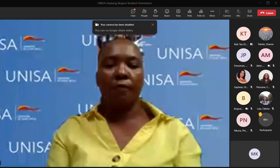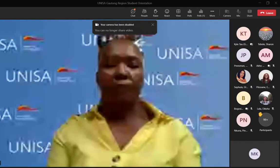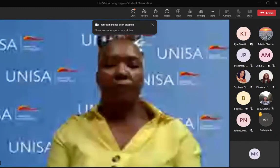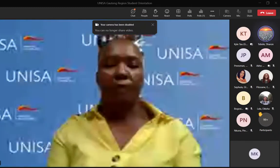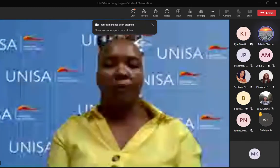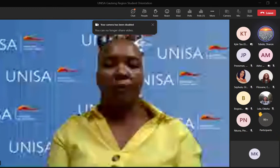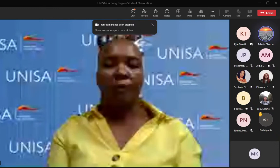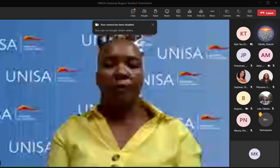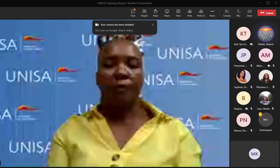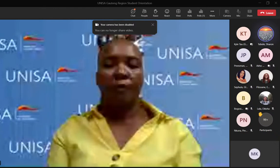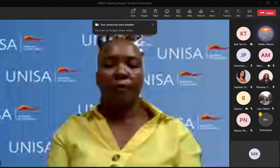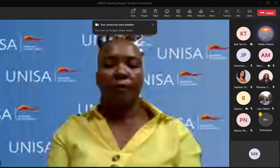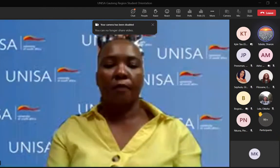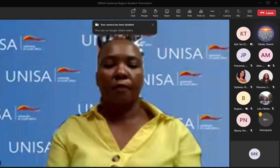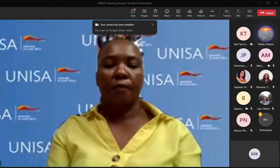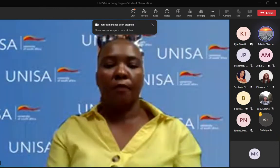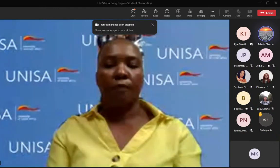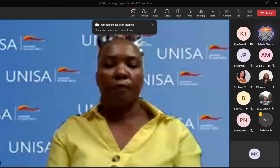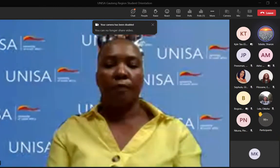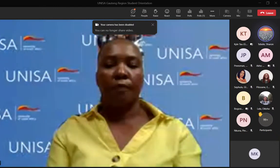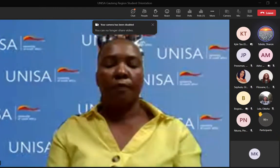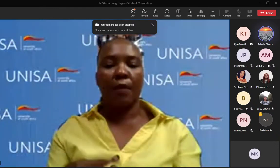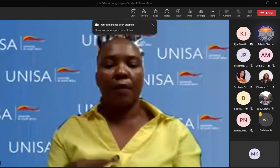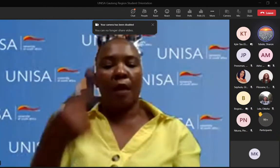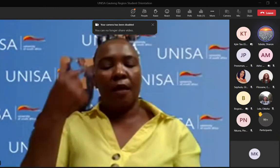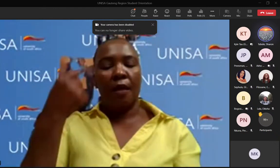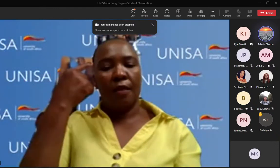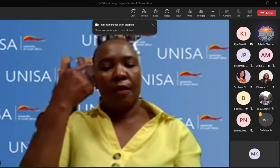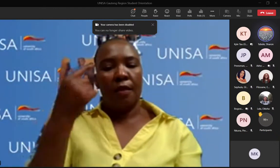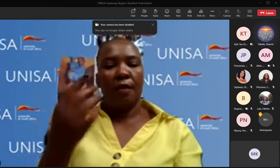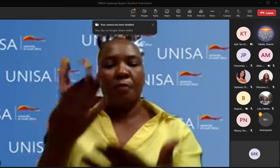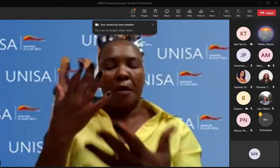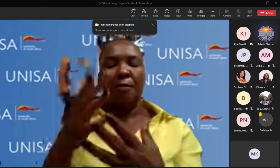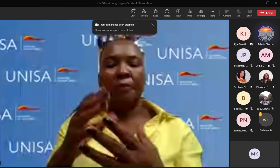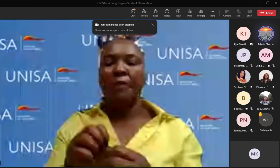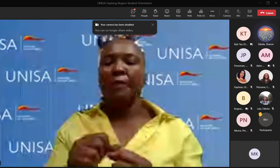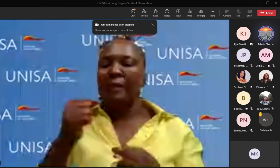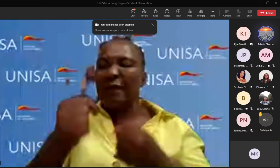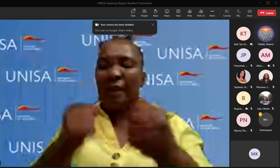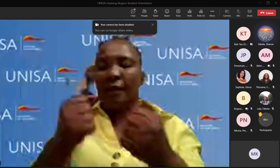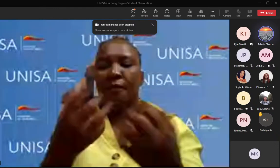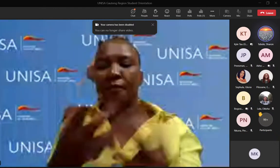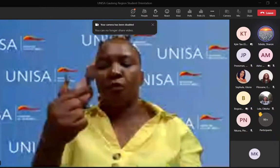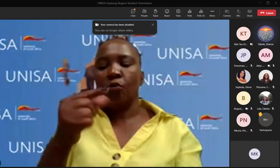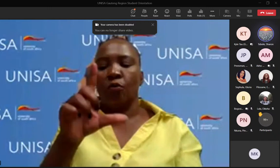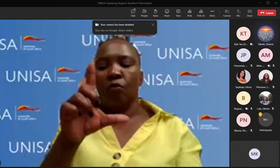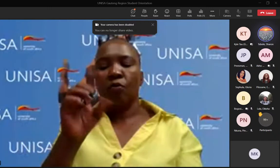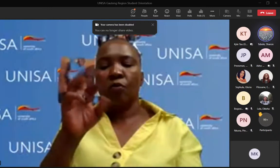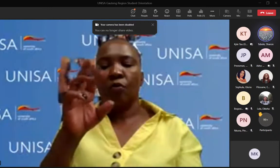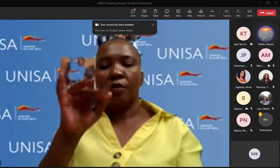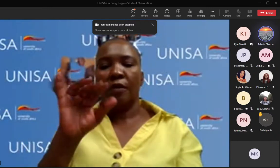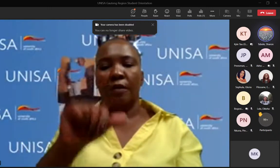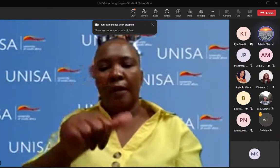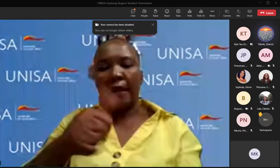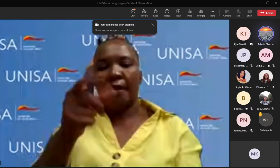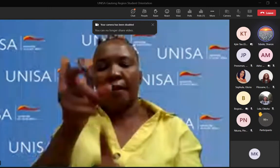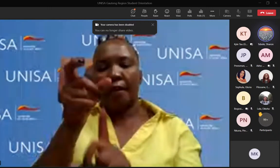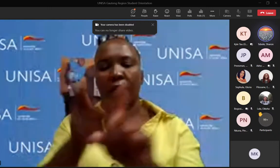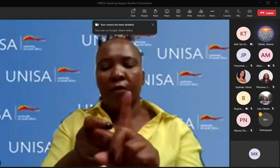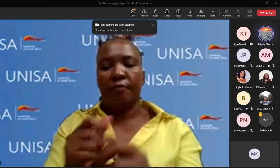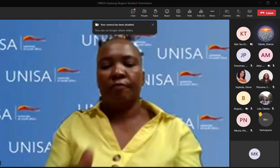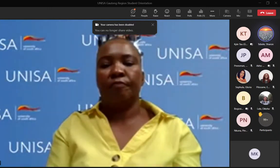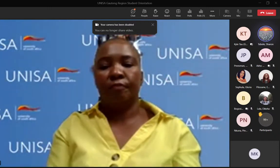right I think uh he or she is struggling um okay can we move to the next one the next one